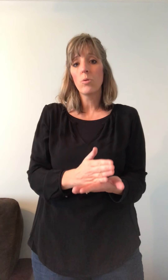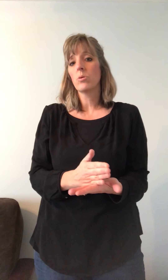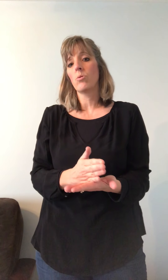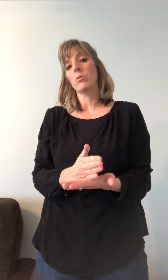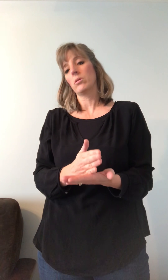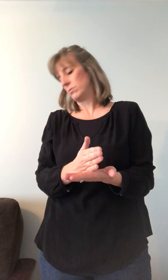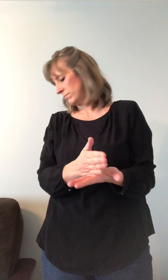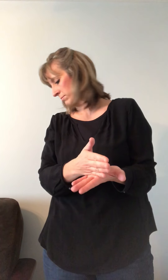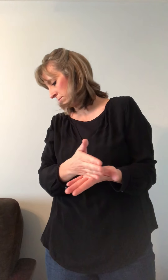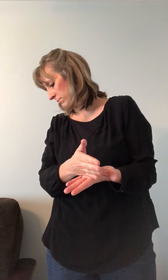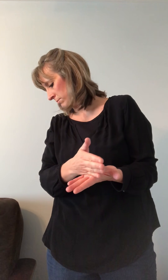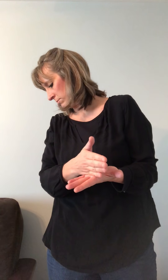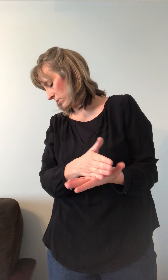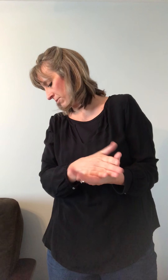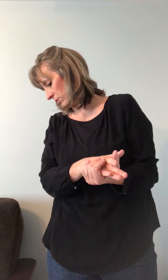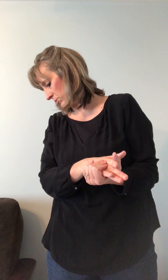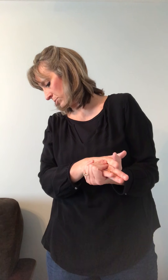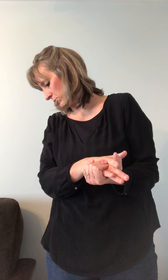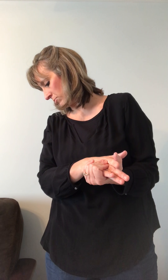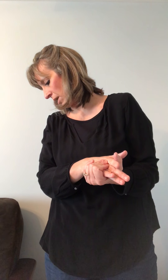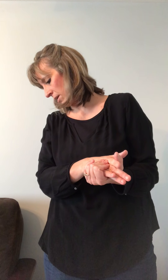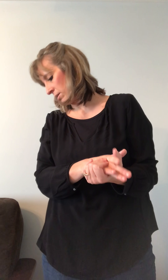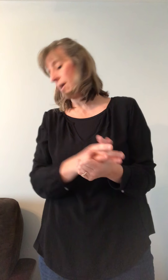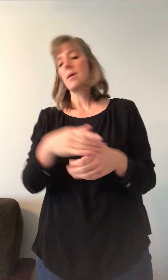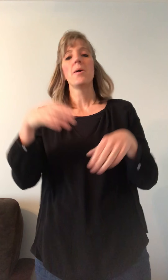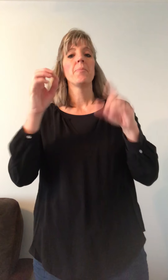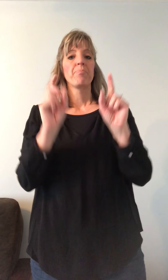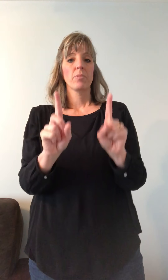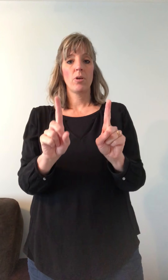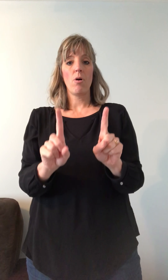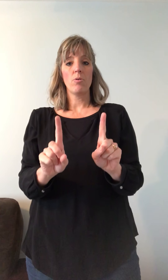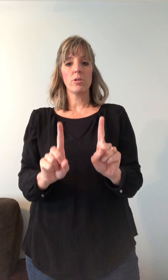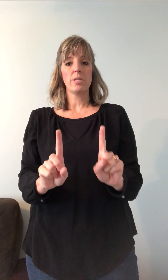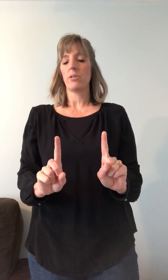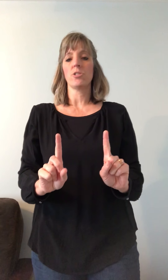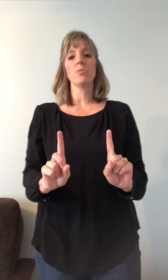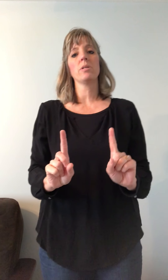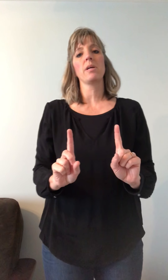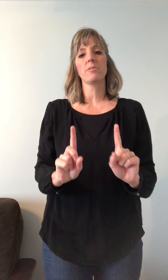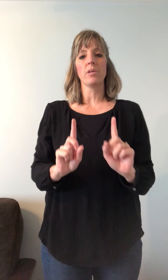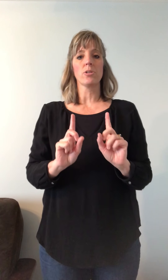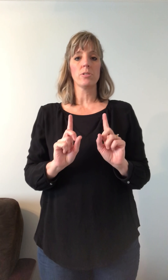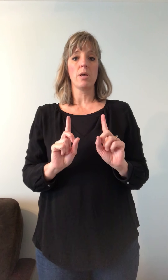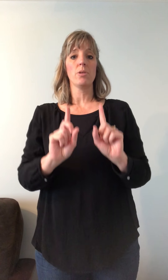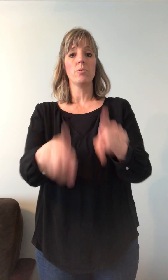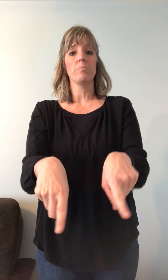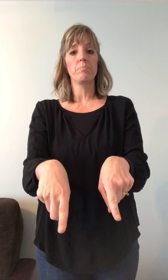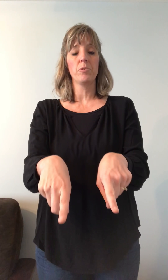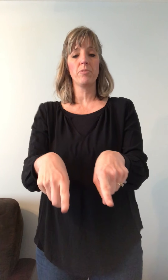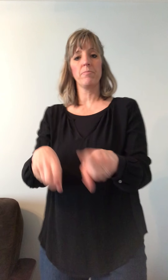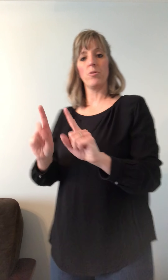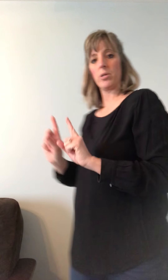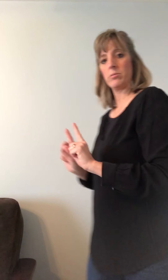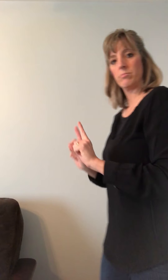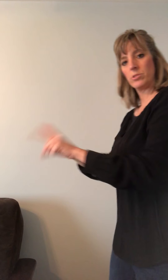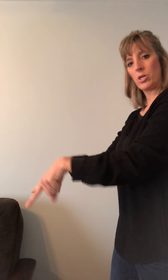whoa, or whatever else you would use for that, okay? Go, you take your 2 index fingers and you move them forward.